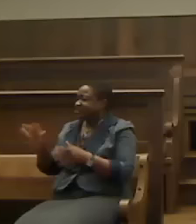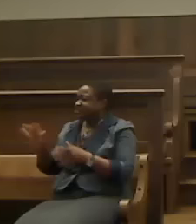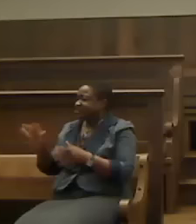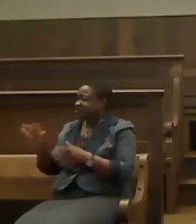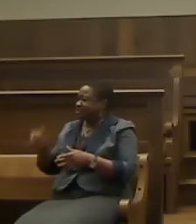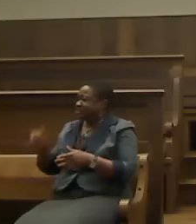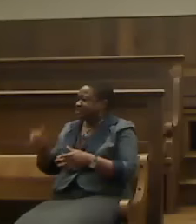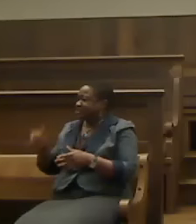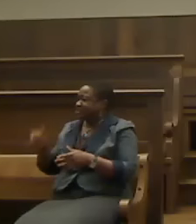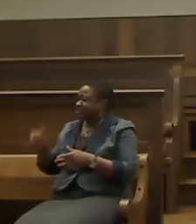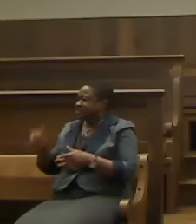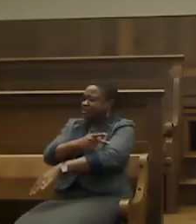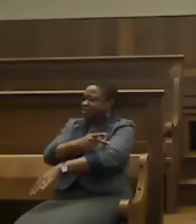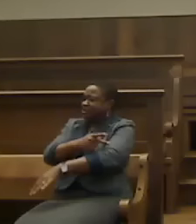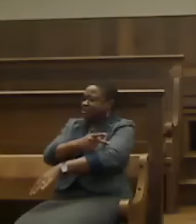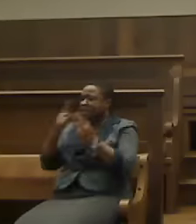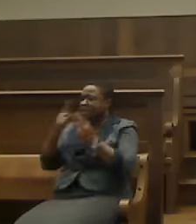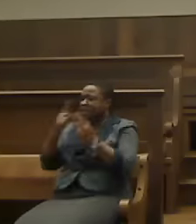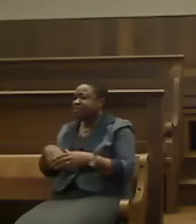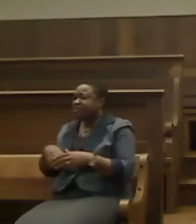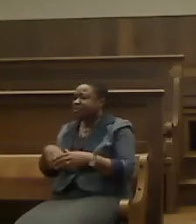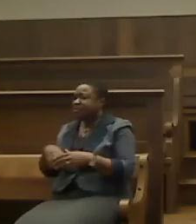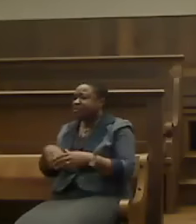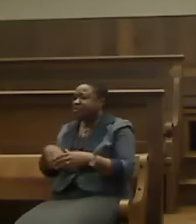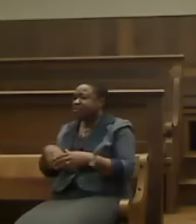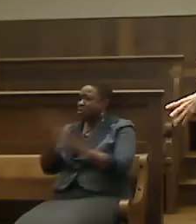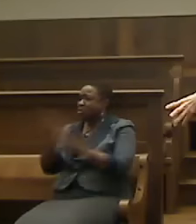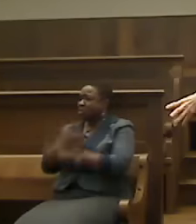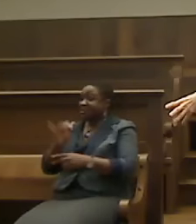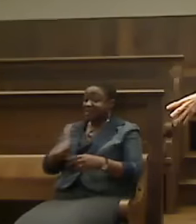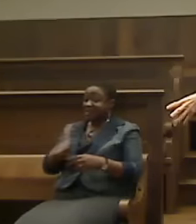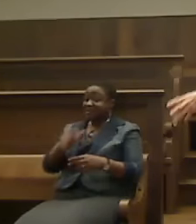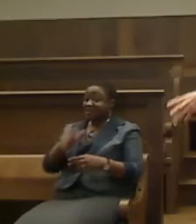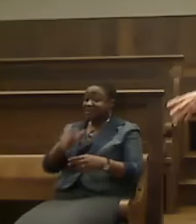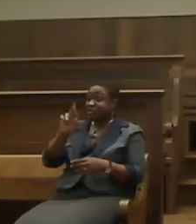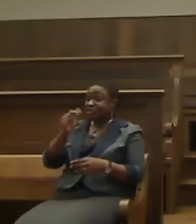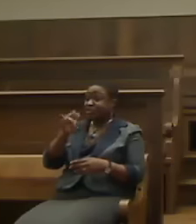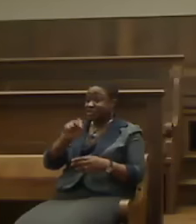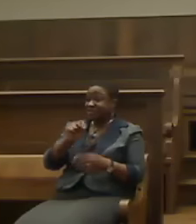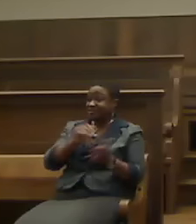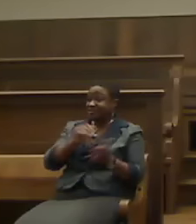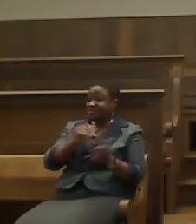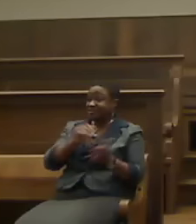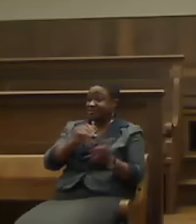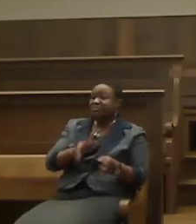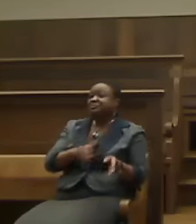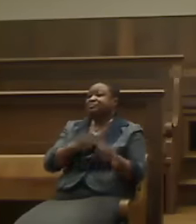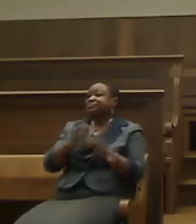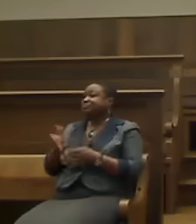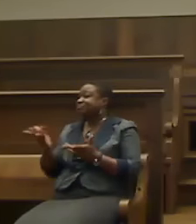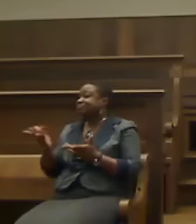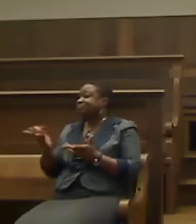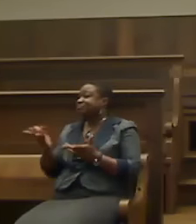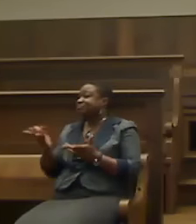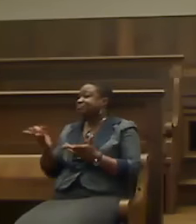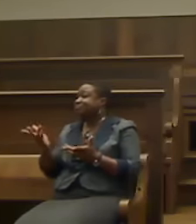have more allergic reactions and more profound allergic reactions. That was an allergist. You know, GMOs cause inflammation. GMOs